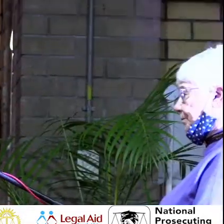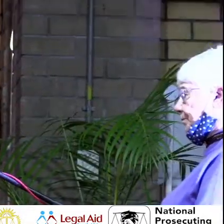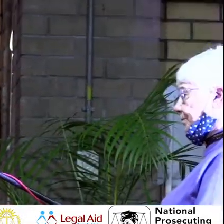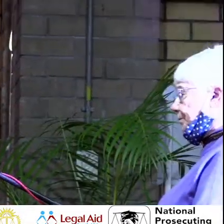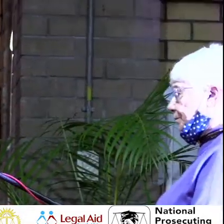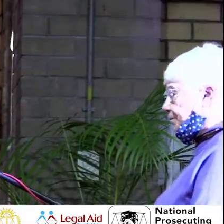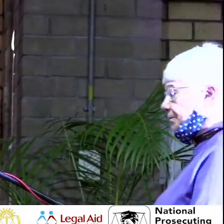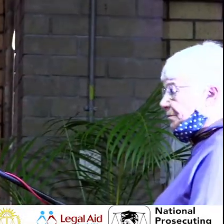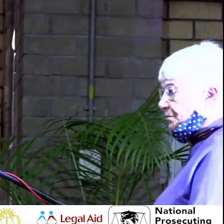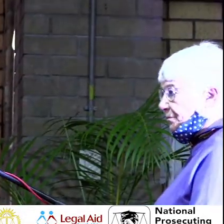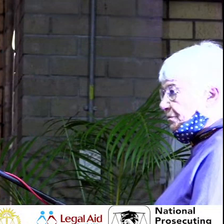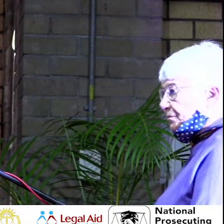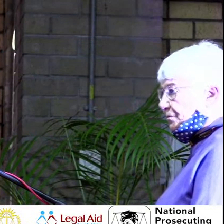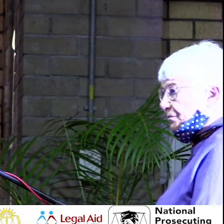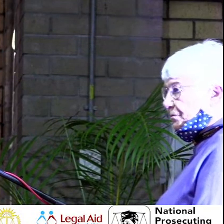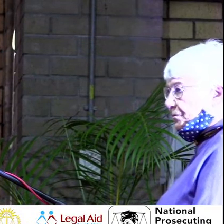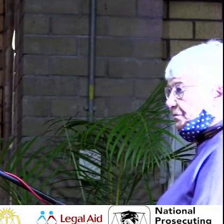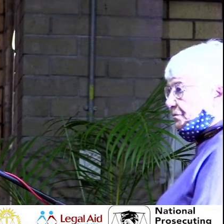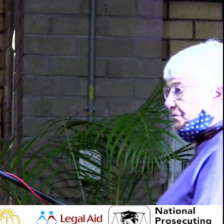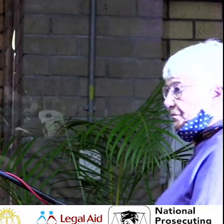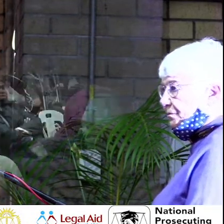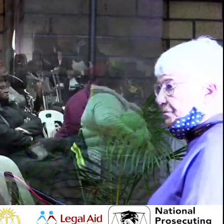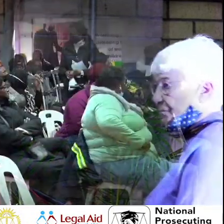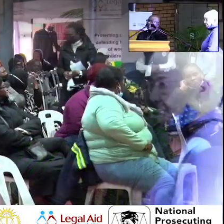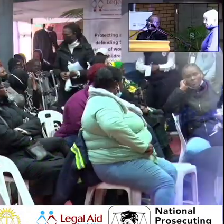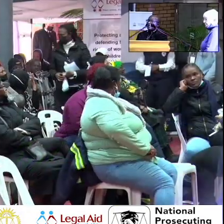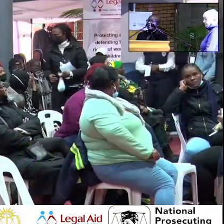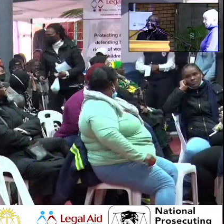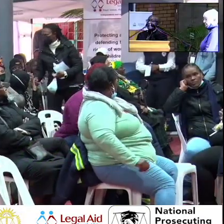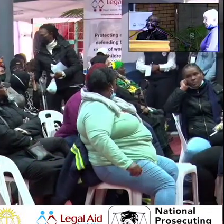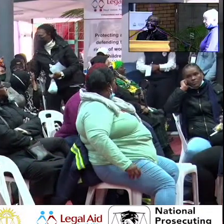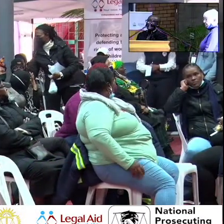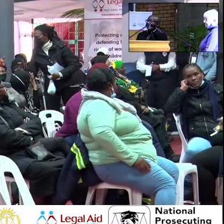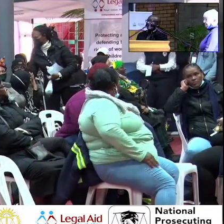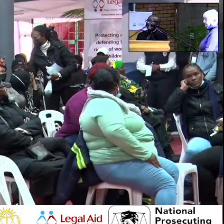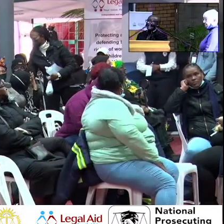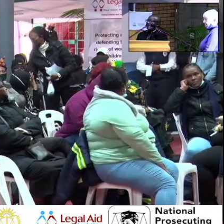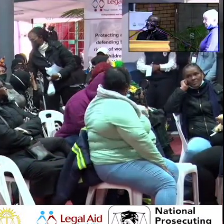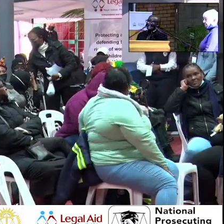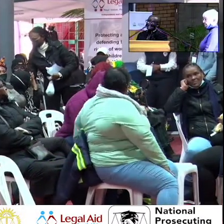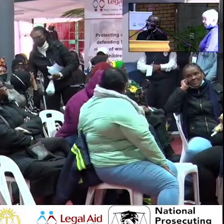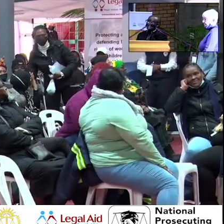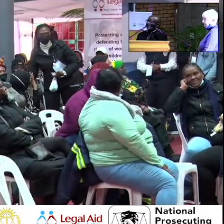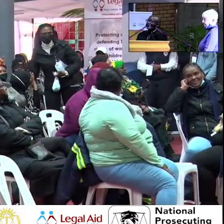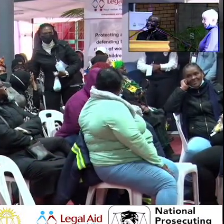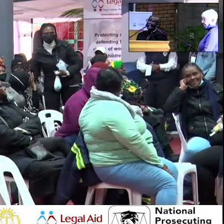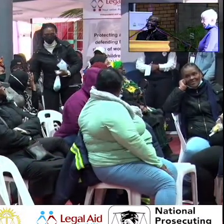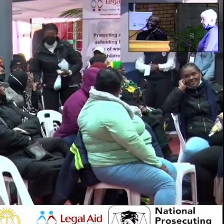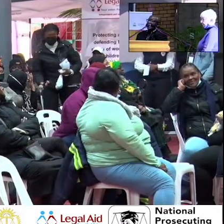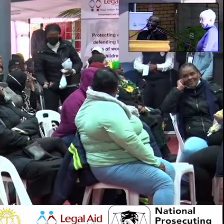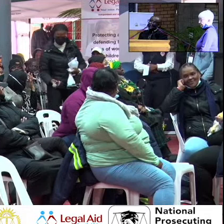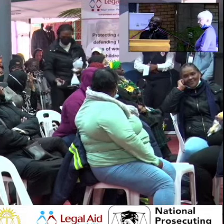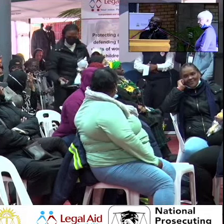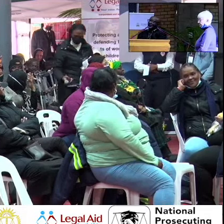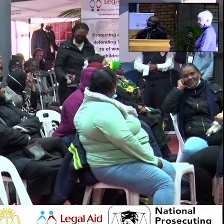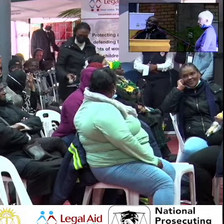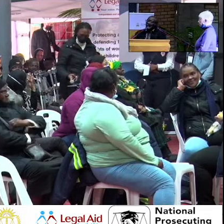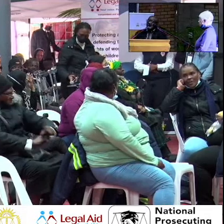ndicela amanzi amanzi angena napha ekamareni Sikuvile mama. Sikuvile mama. Sizakunceda.